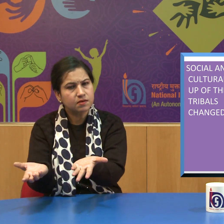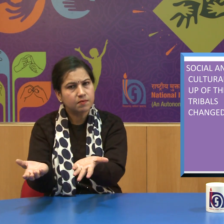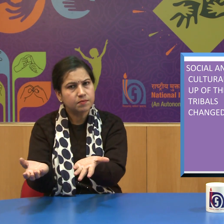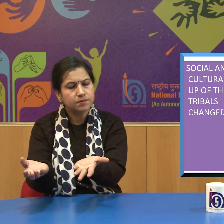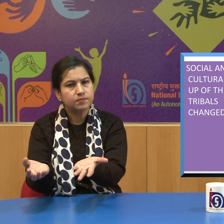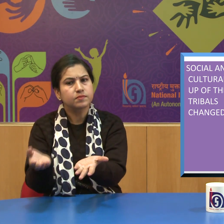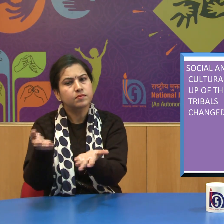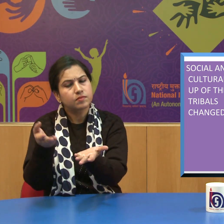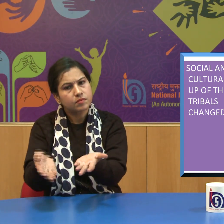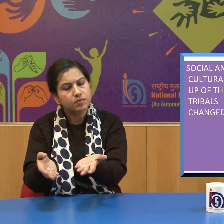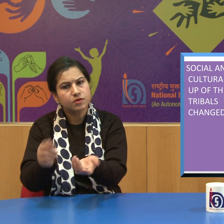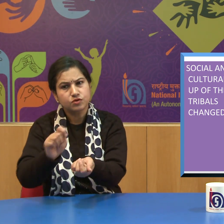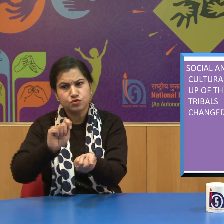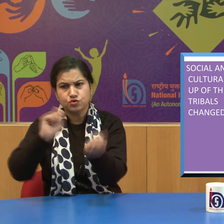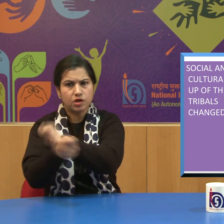It changed a lot.